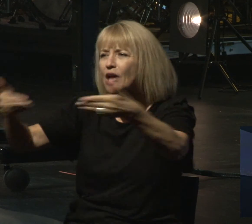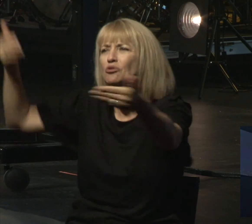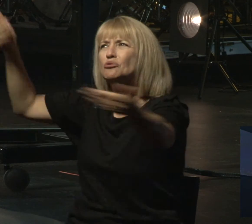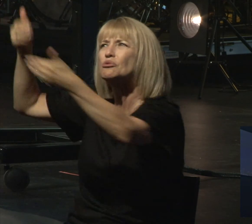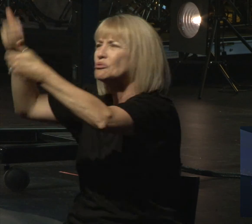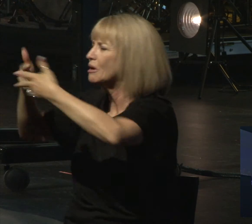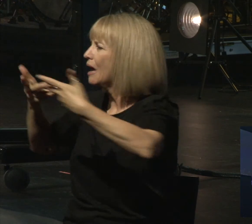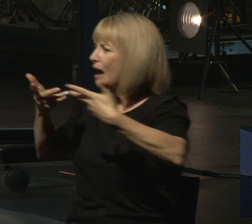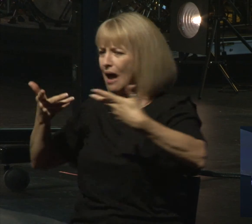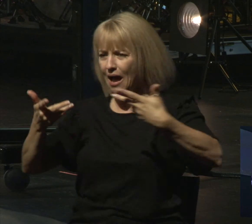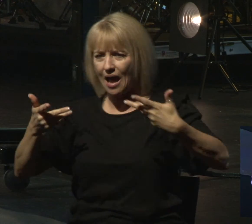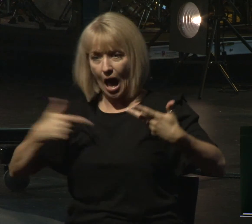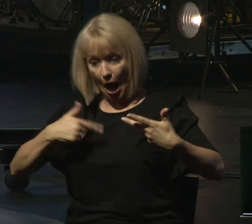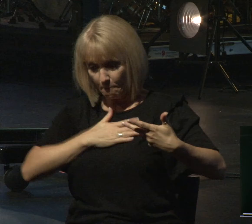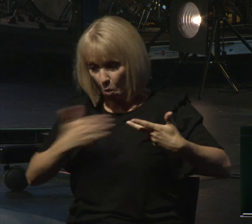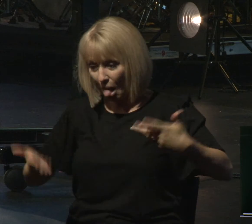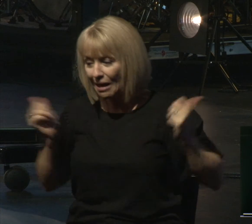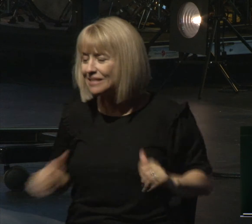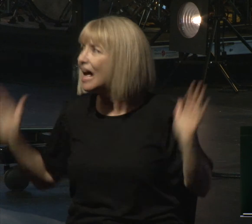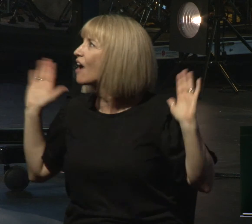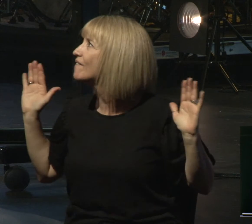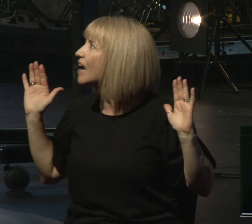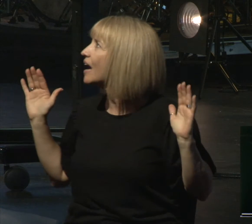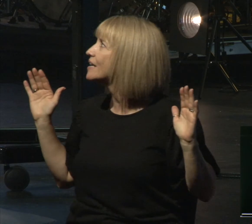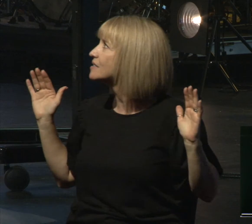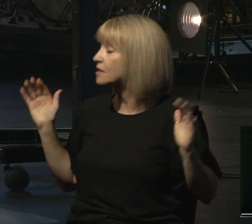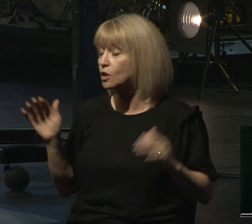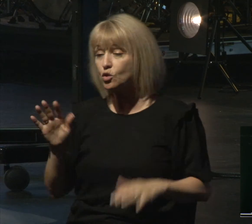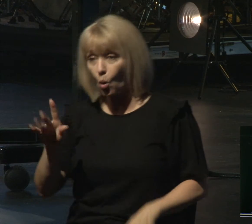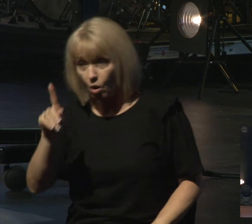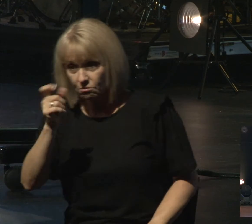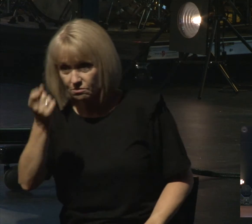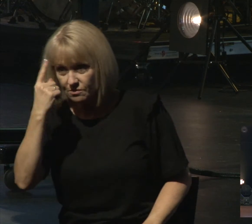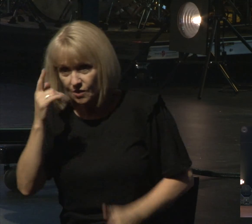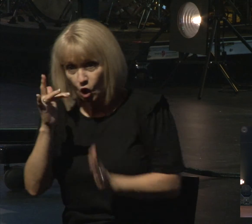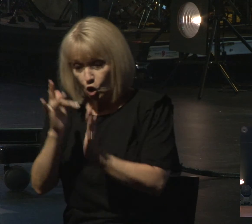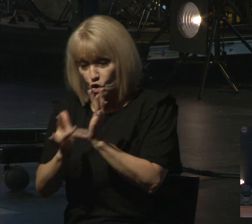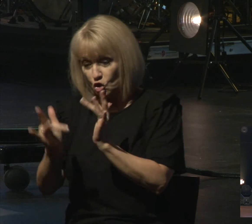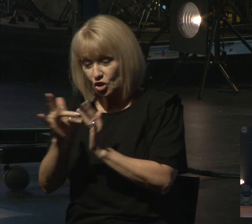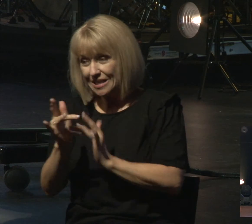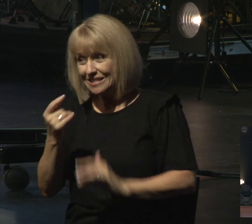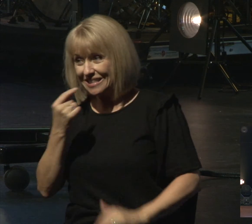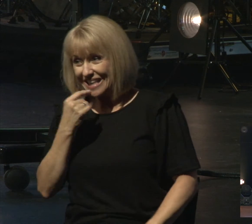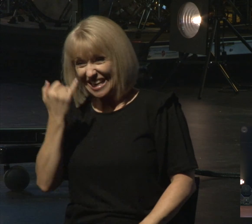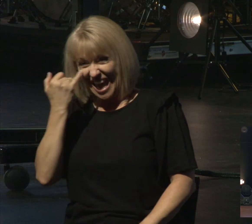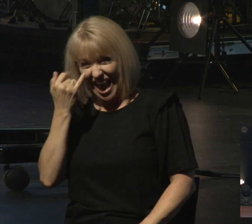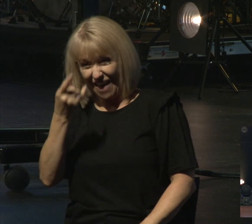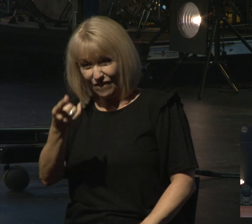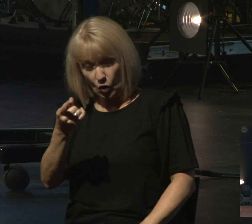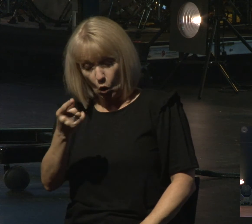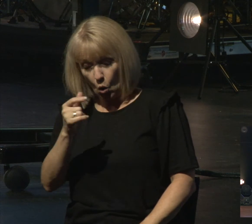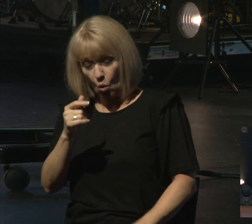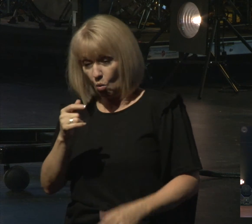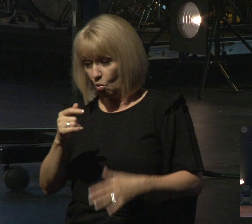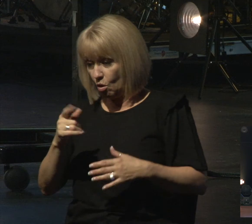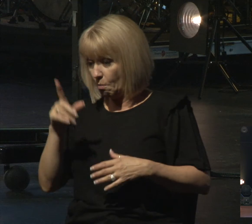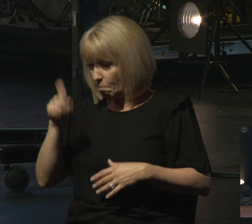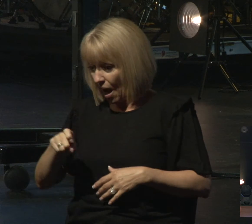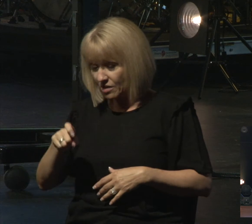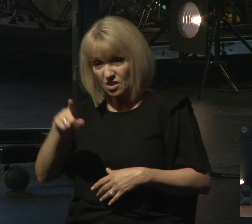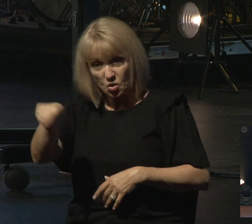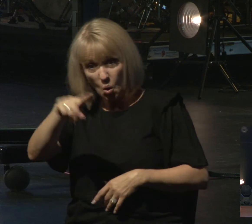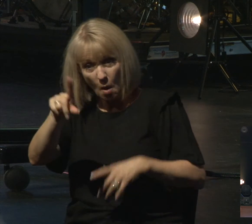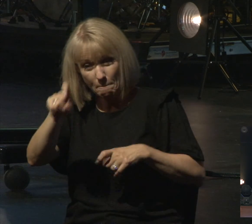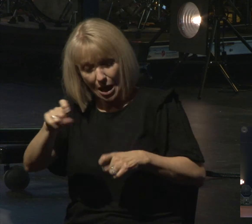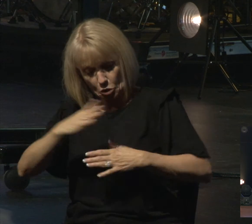what the sacrifice is. And so Jesus tells the crowd, he says, therefore, any of you who does not renounce all,